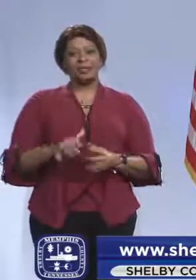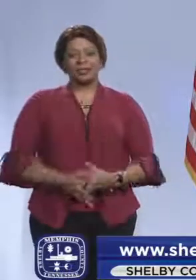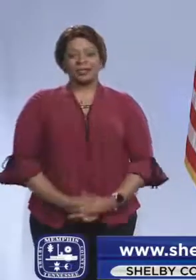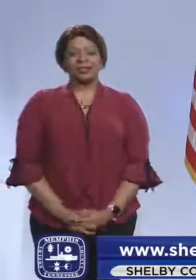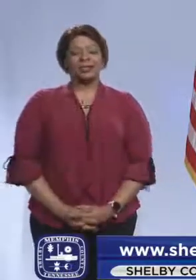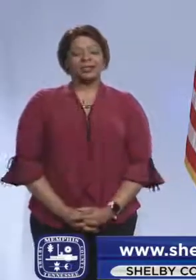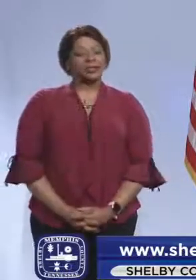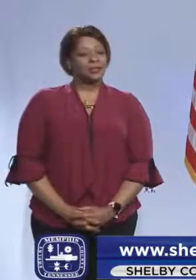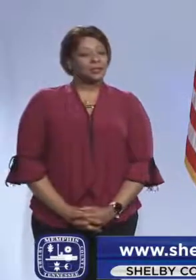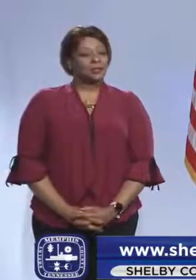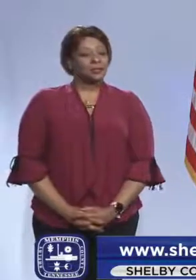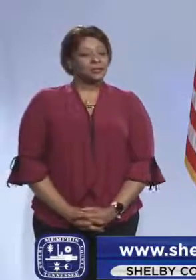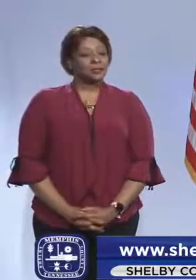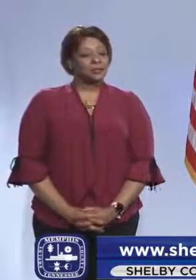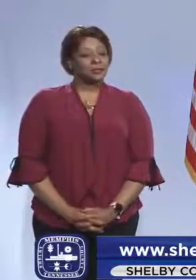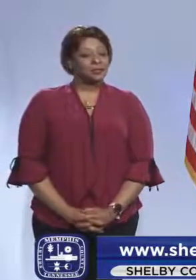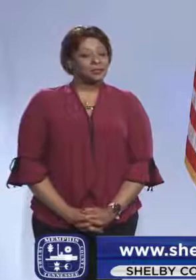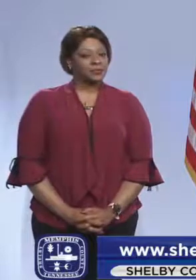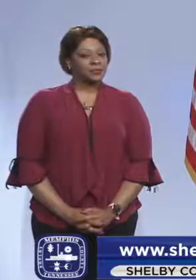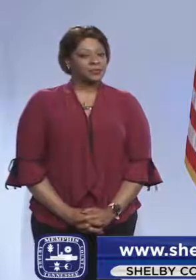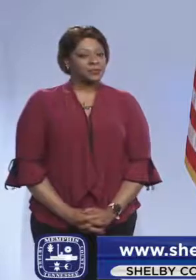Sam Hardiman with the Commercial Appeal.